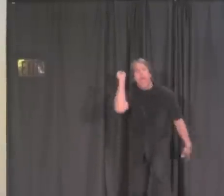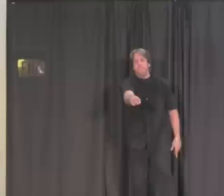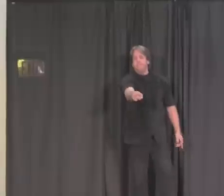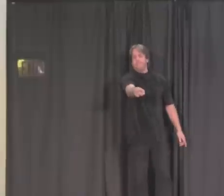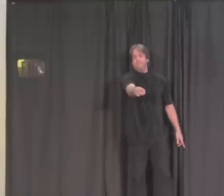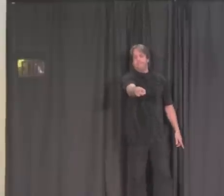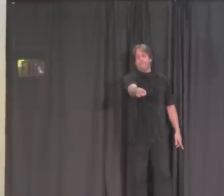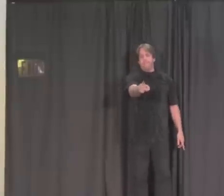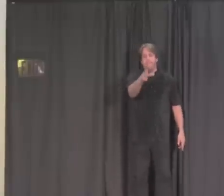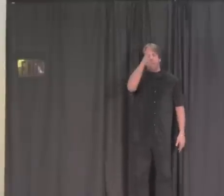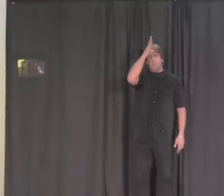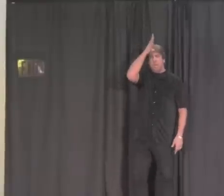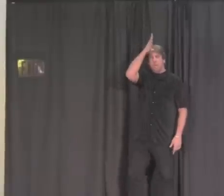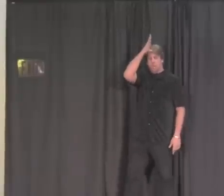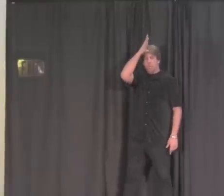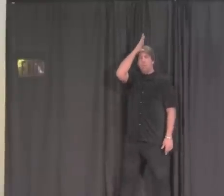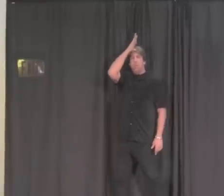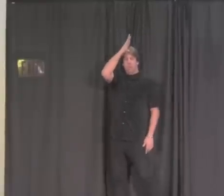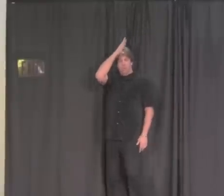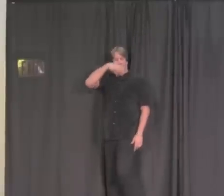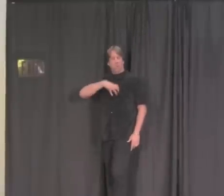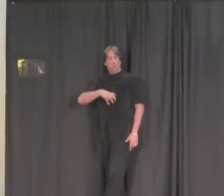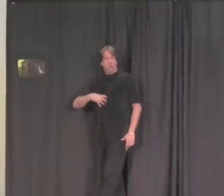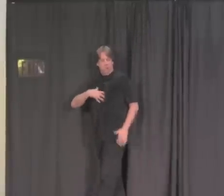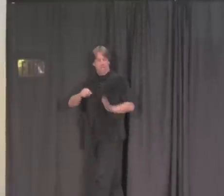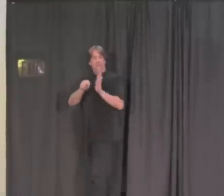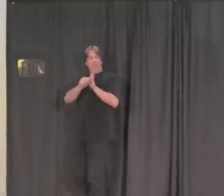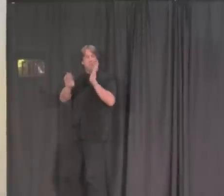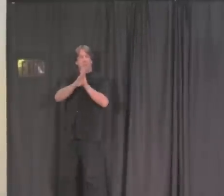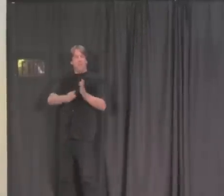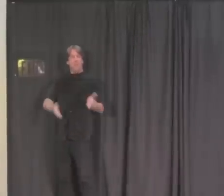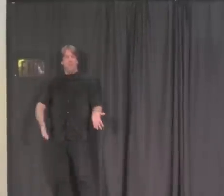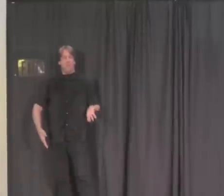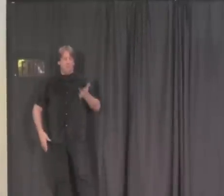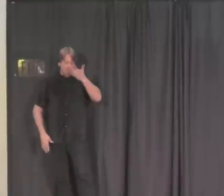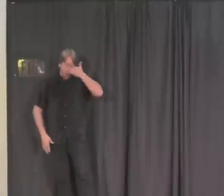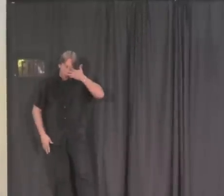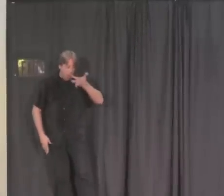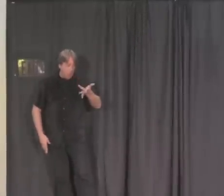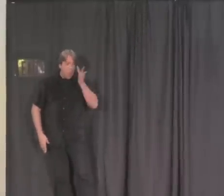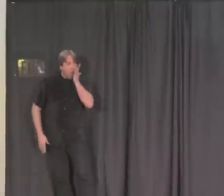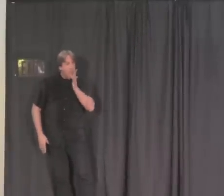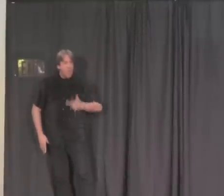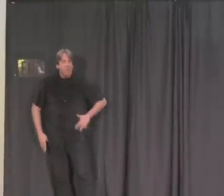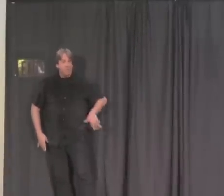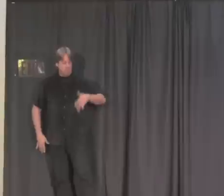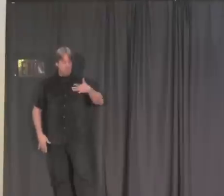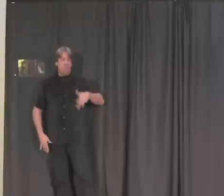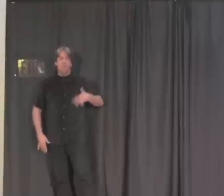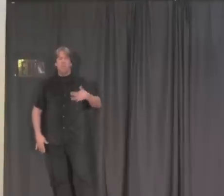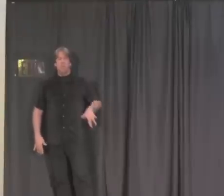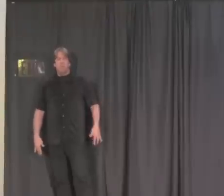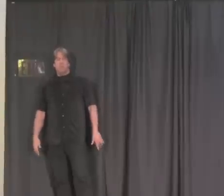It was him! It was him, no, not to me. The first of Taco Bell, how dare you.